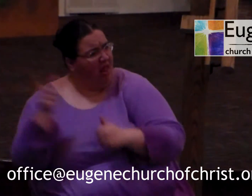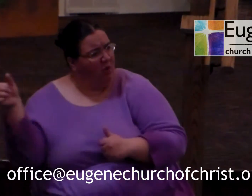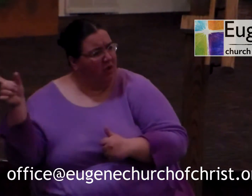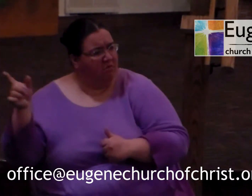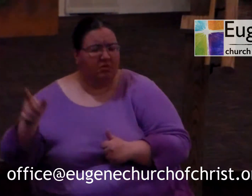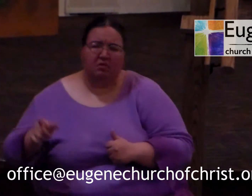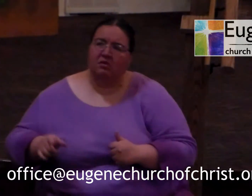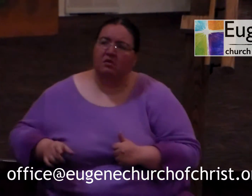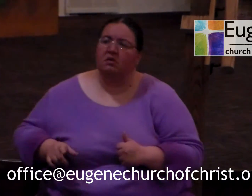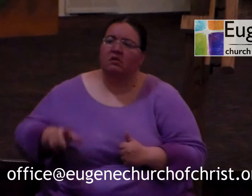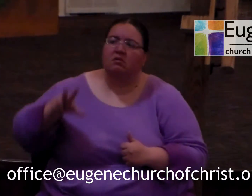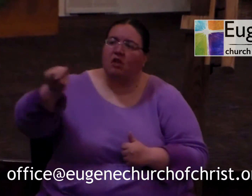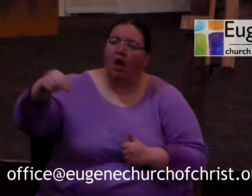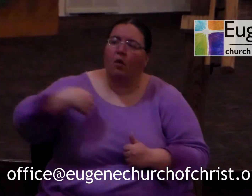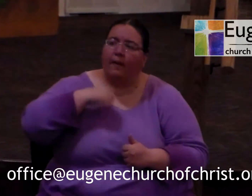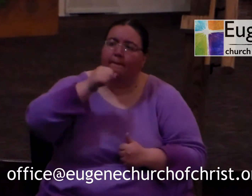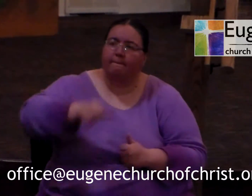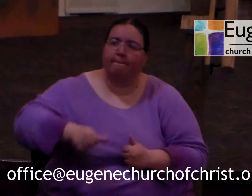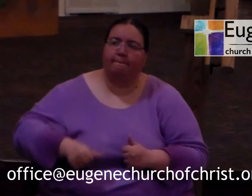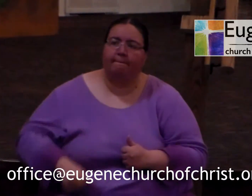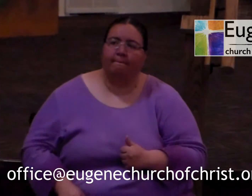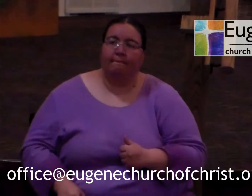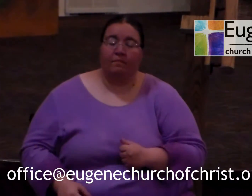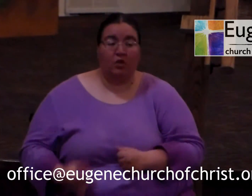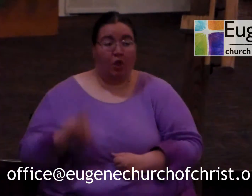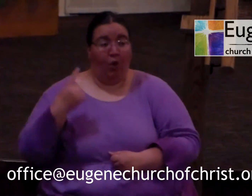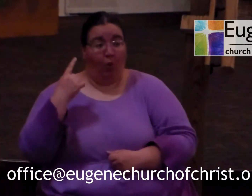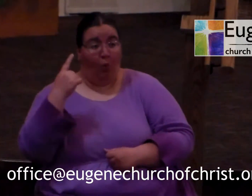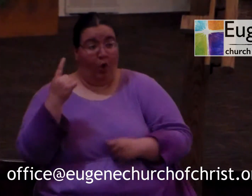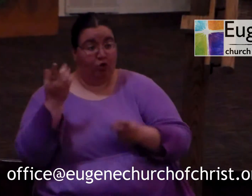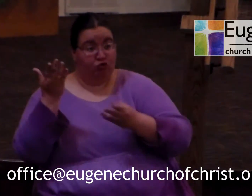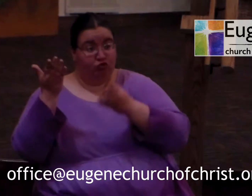One of the high priest's servants, a relative of the man whose ear Peter had cut off.